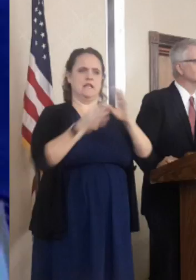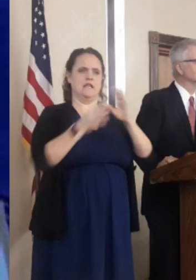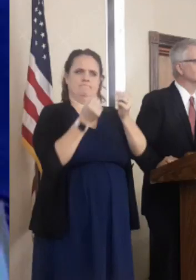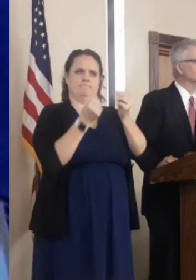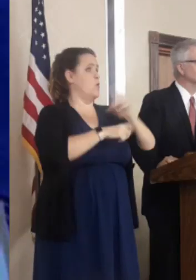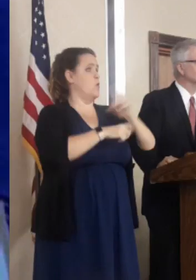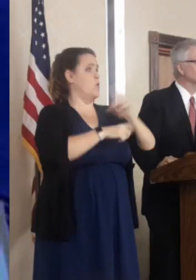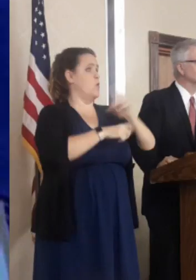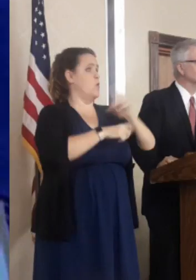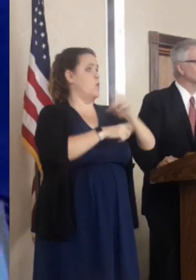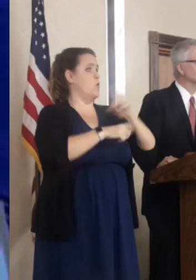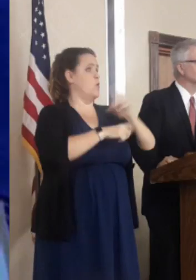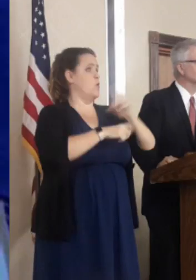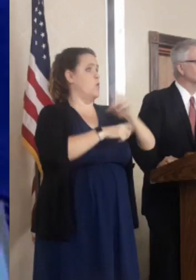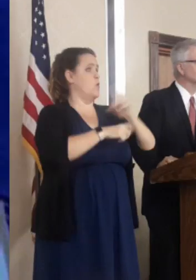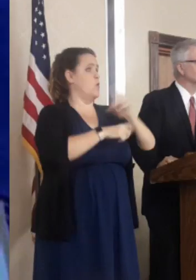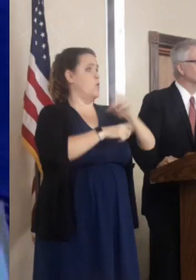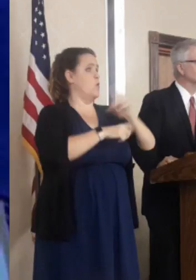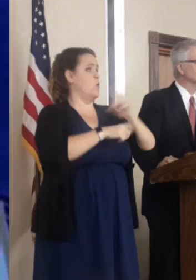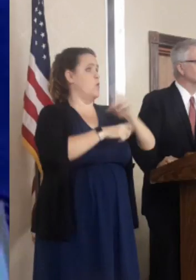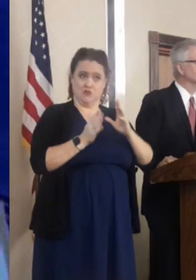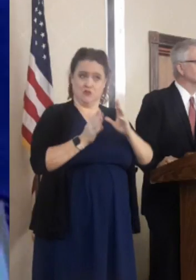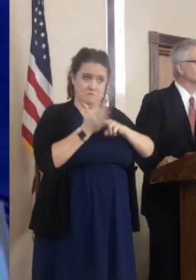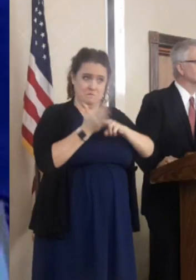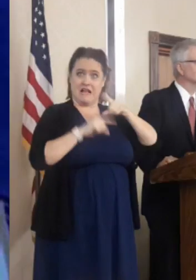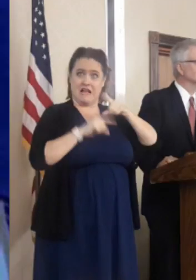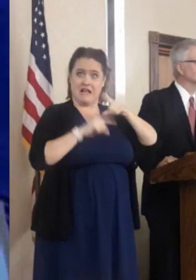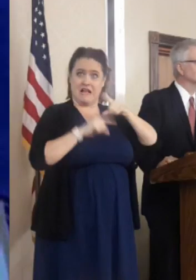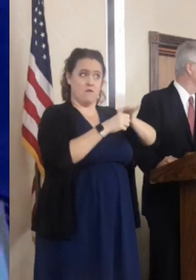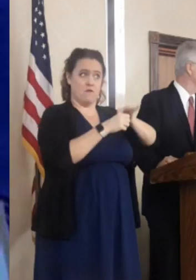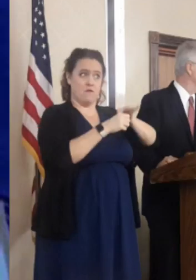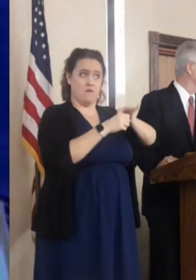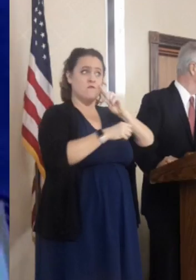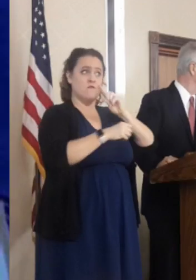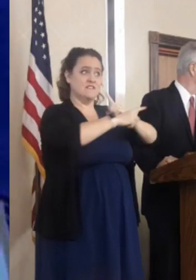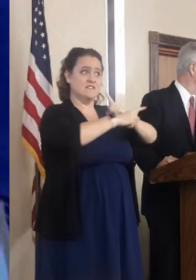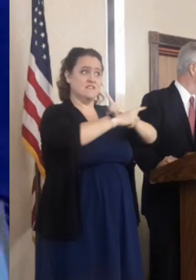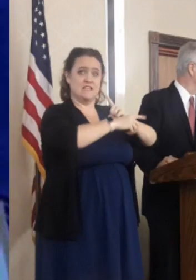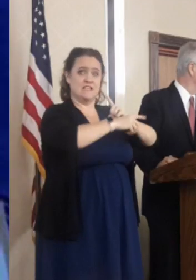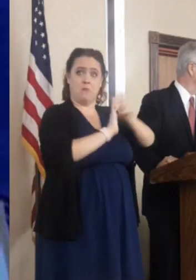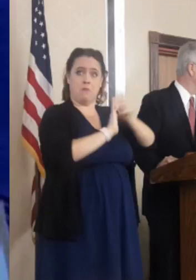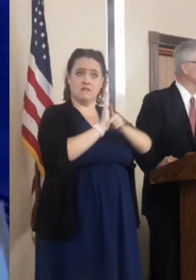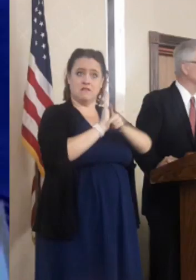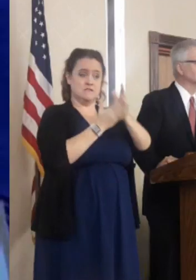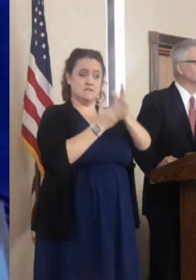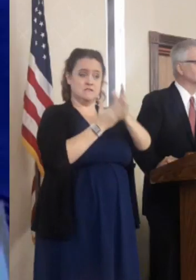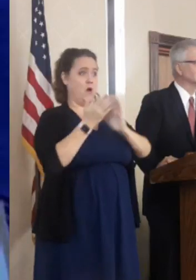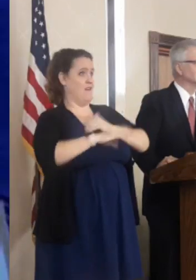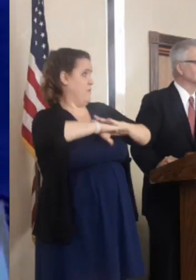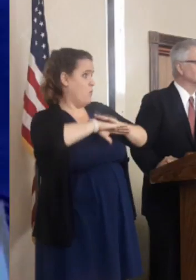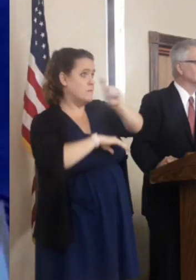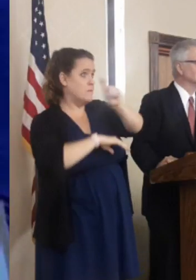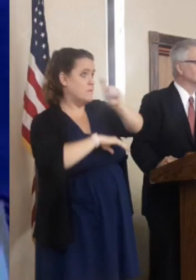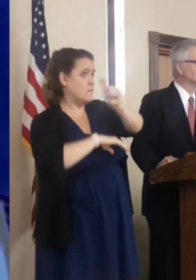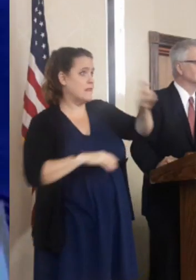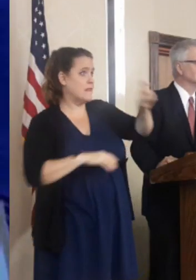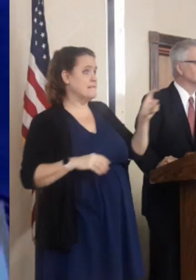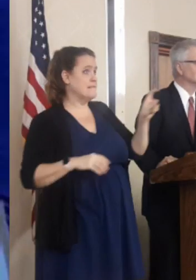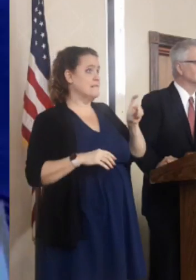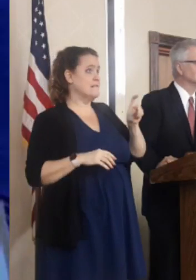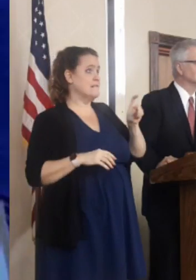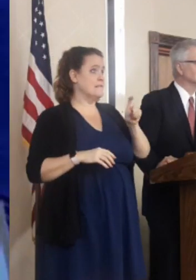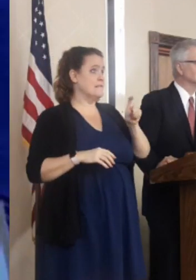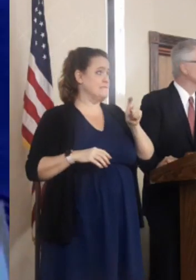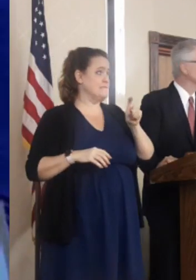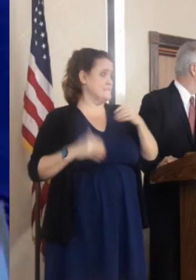mean I can't vote on defense policy portions of our platform? I mean, I guess you could say I have a pecuniary interest,